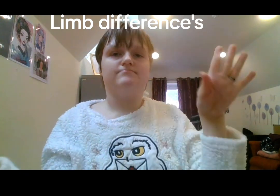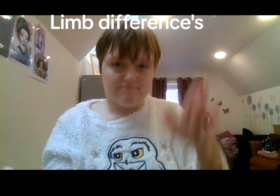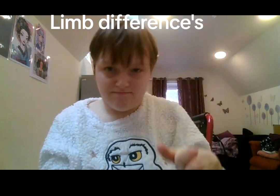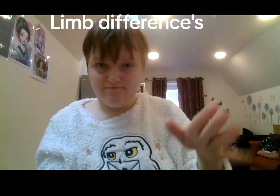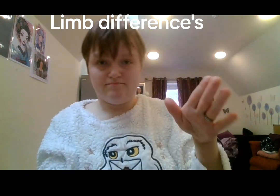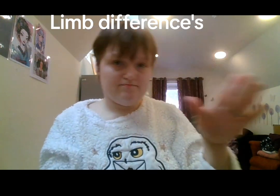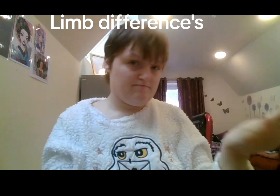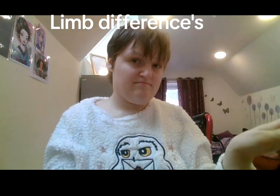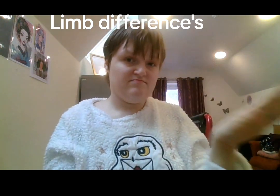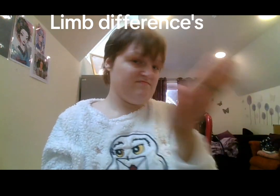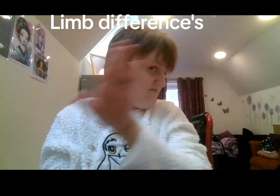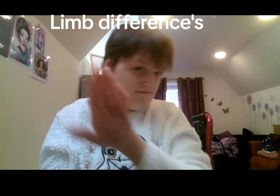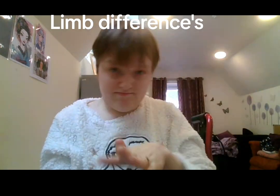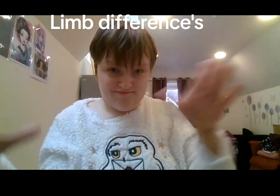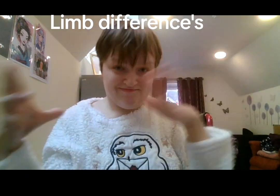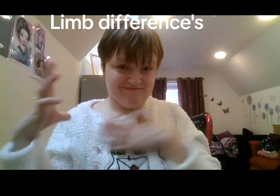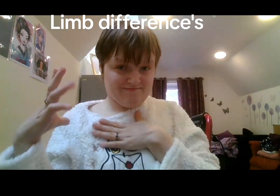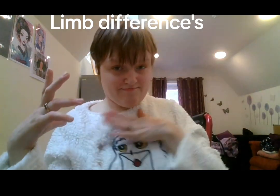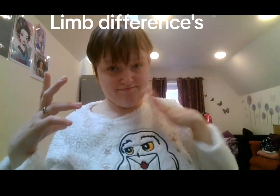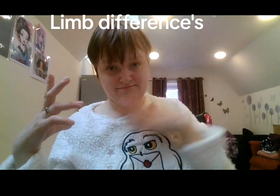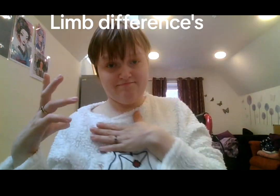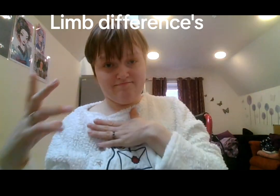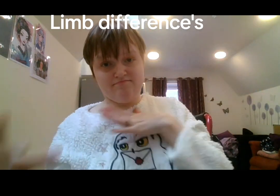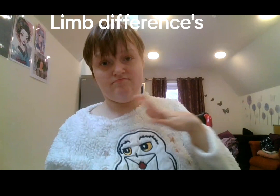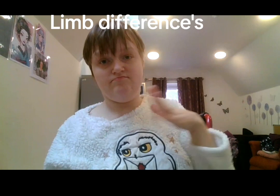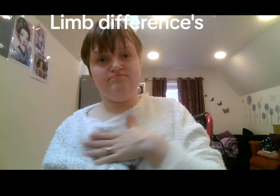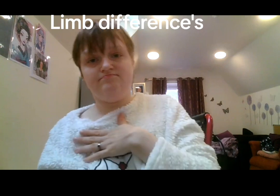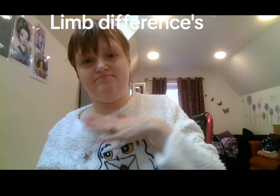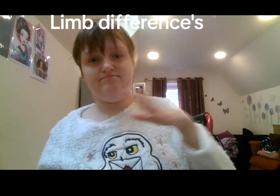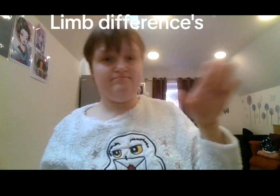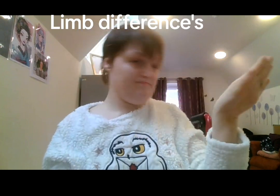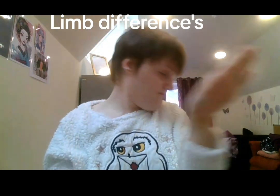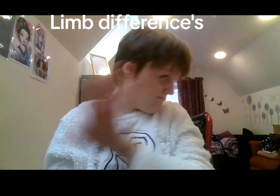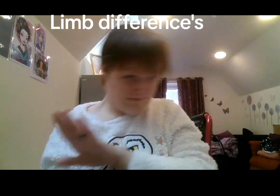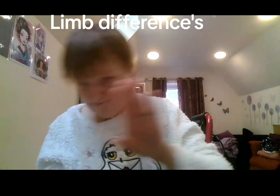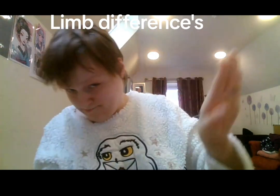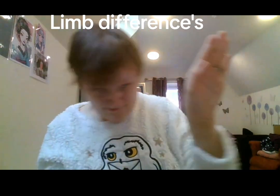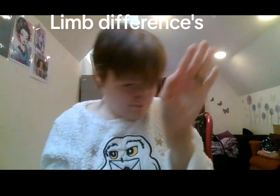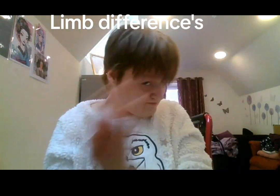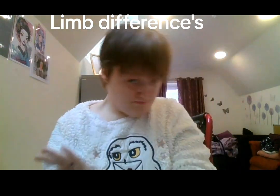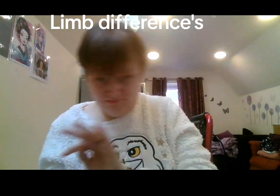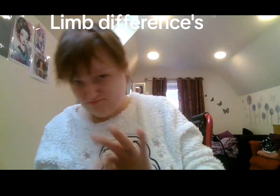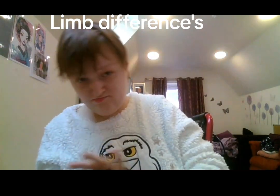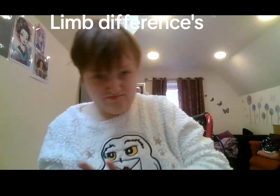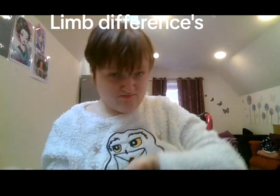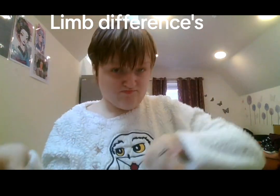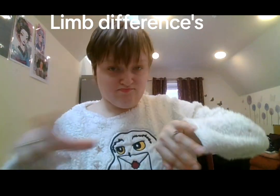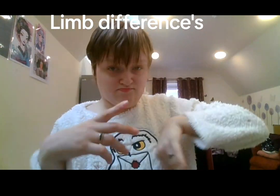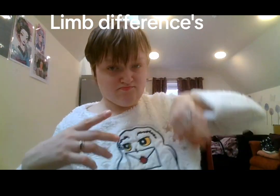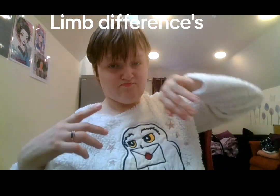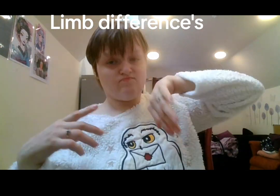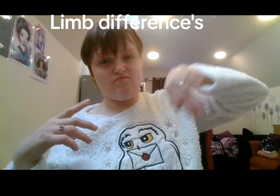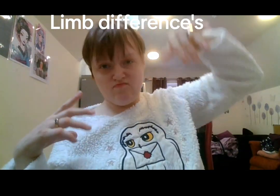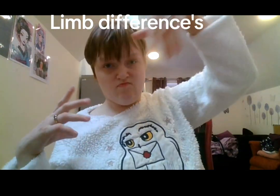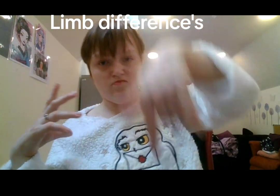again, this is my own general fan page, and it is not a fake account, and the reason that I post it